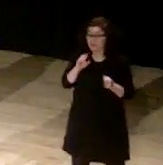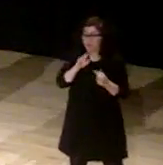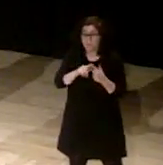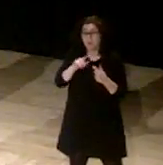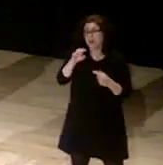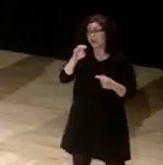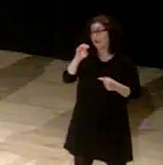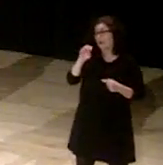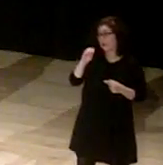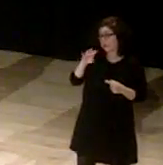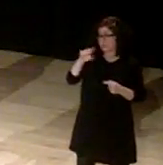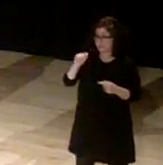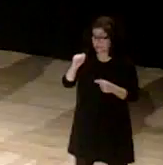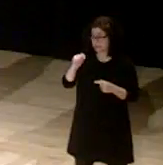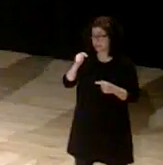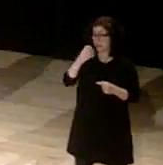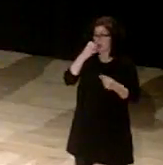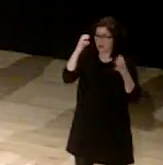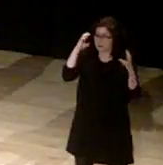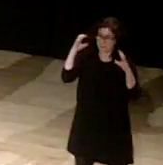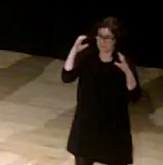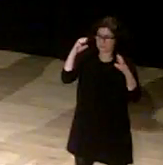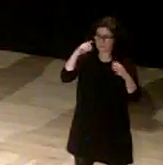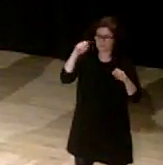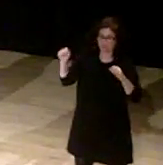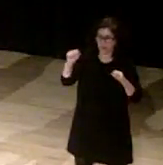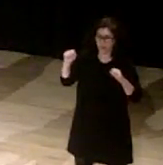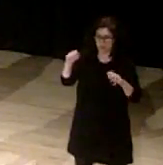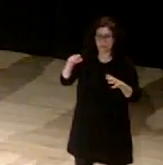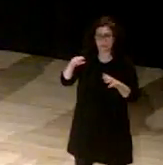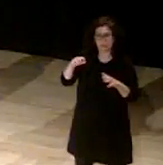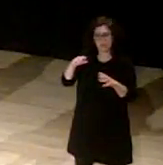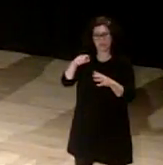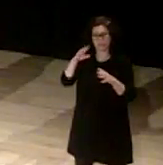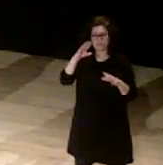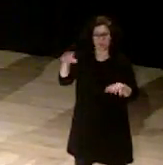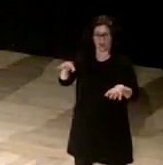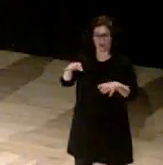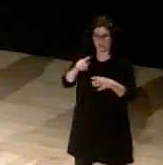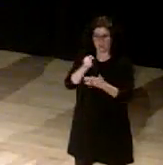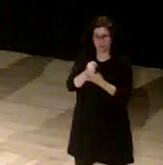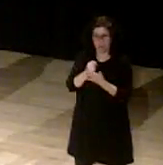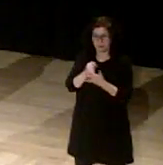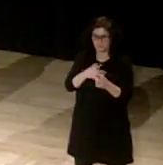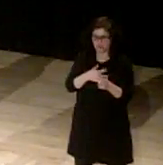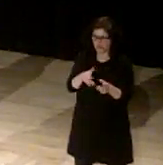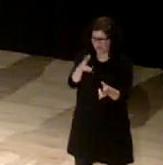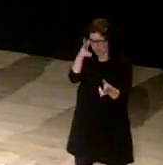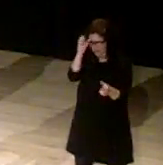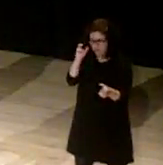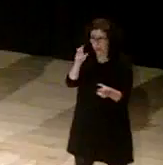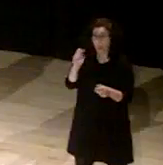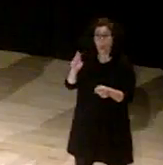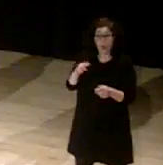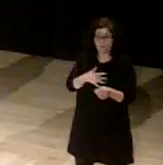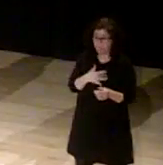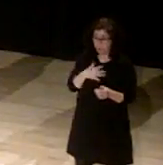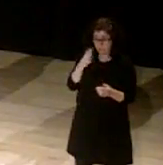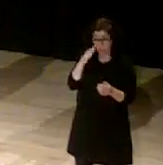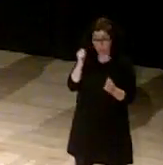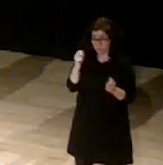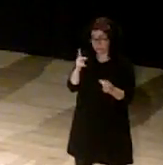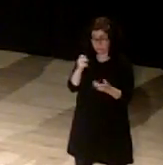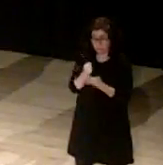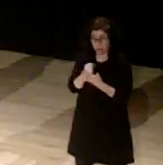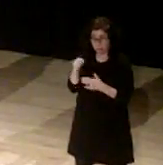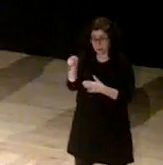that electroshock therapy is something that, like, is just evil and no one should ever get it, or you know people who it's been